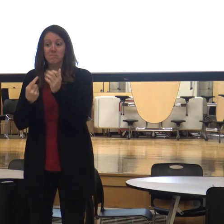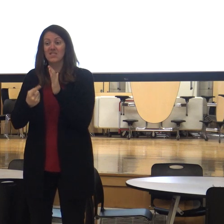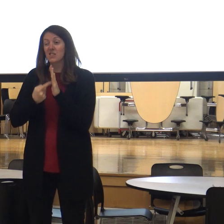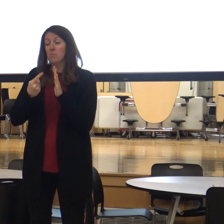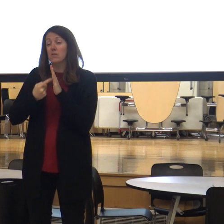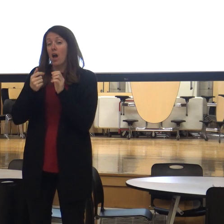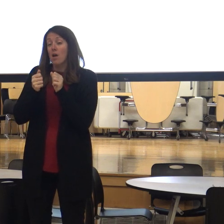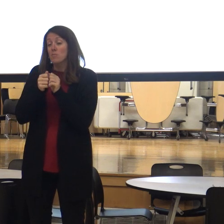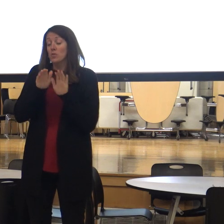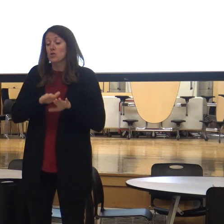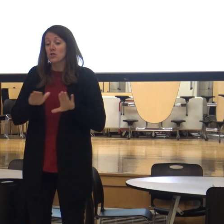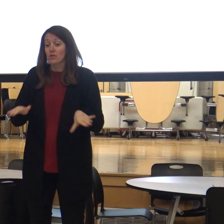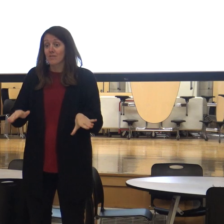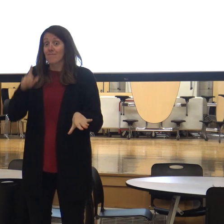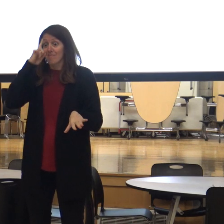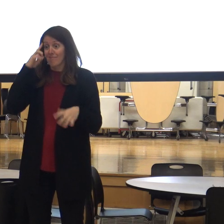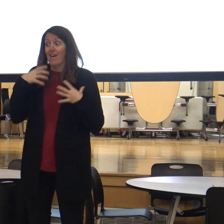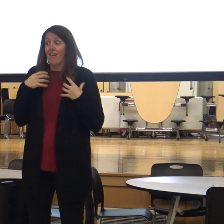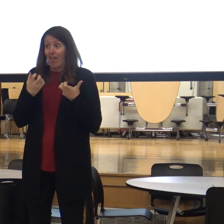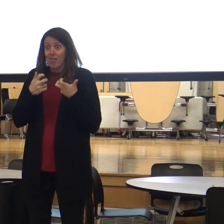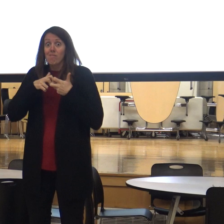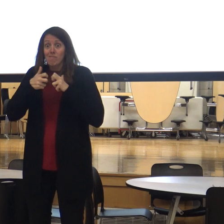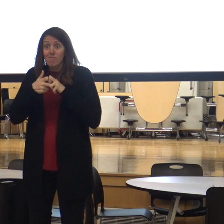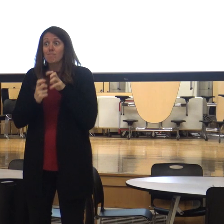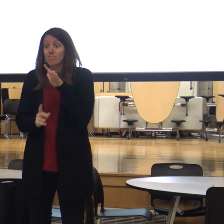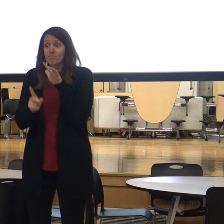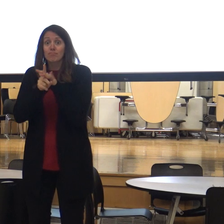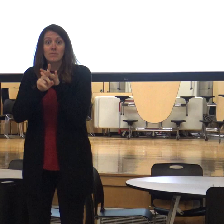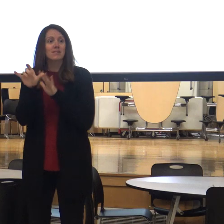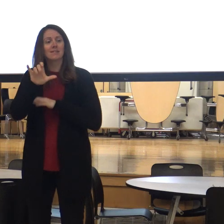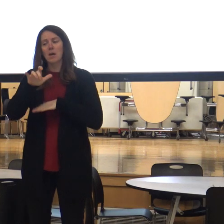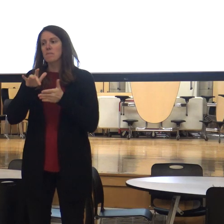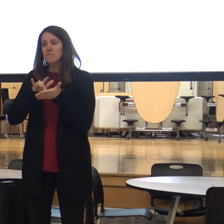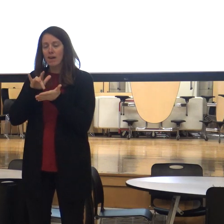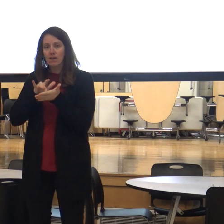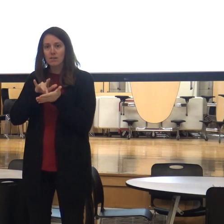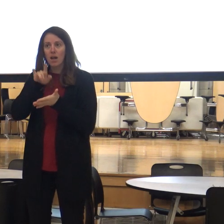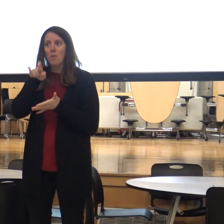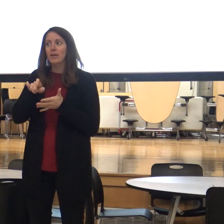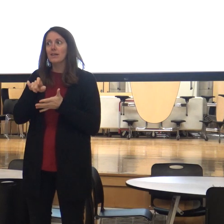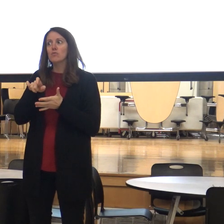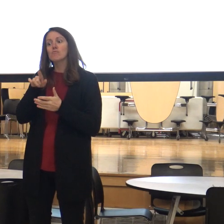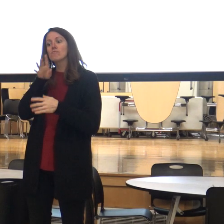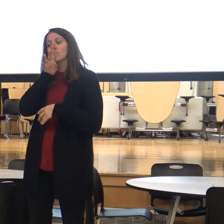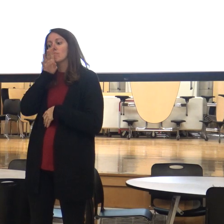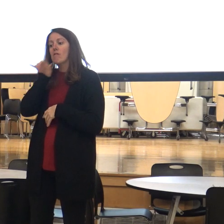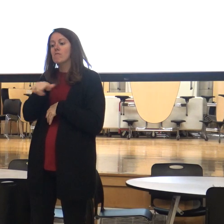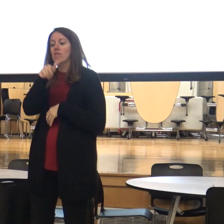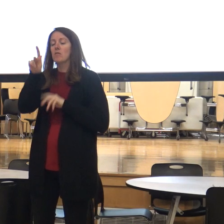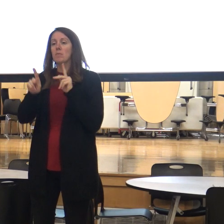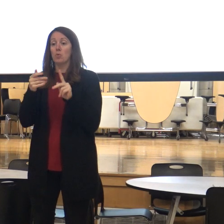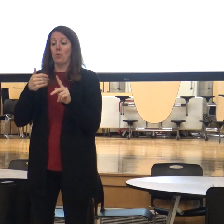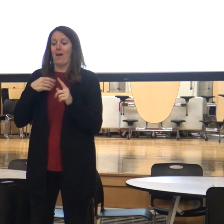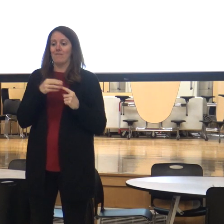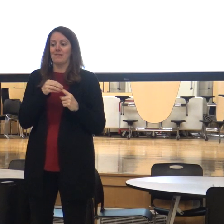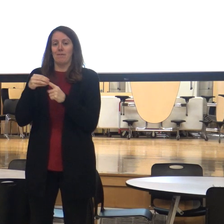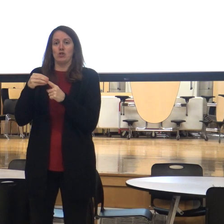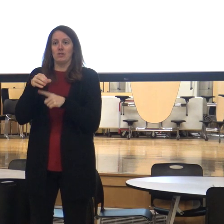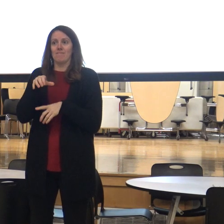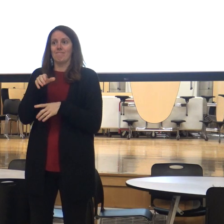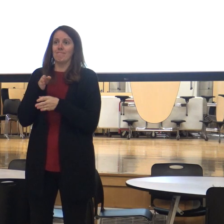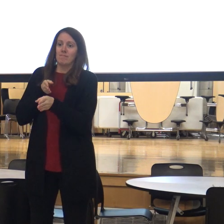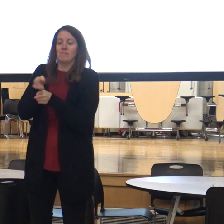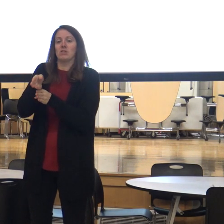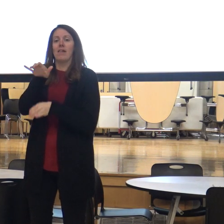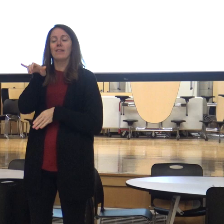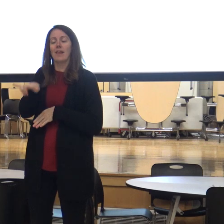problems mental health wise happen, just like with medical things where we need to talk to other people that have a specialty or are able to help us. And then